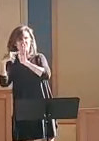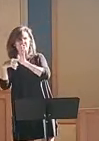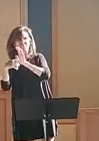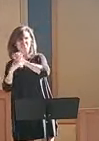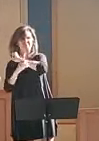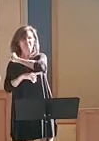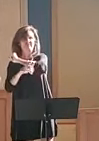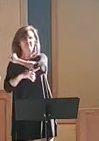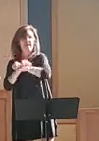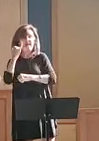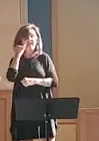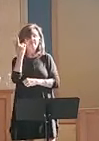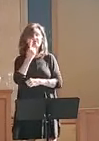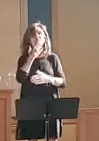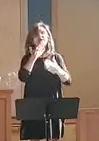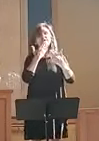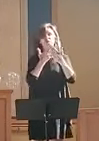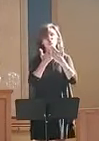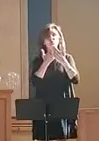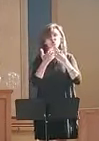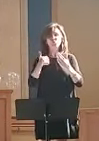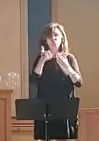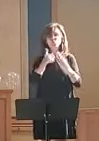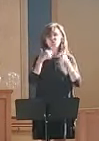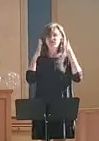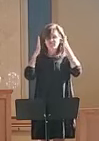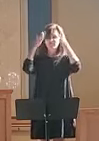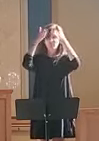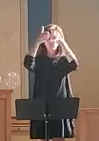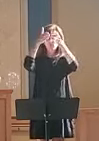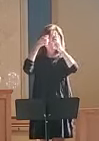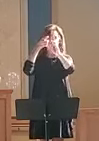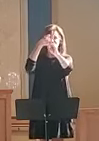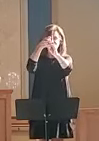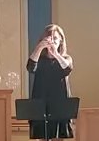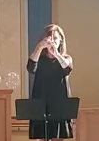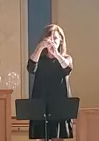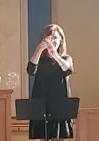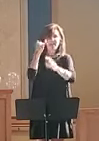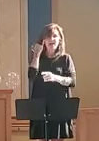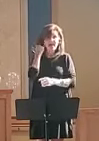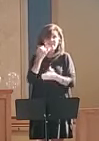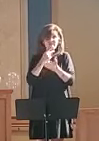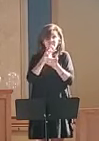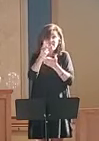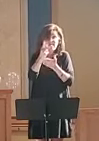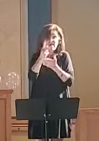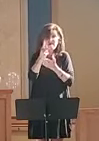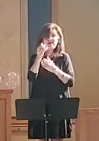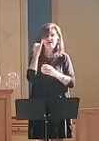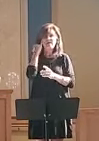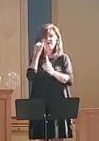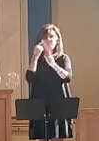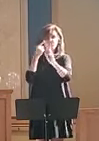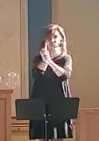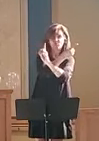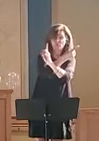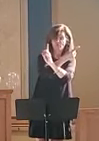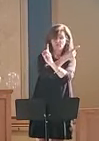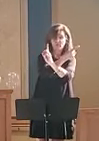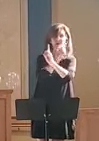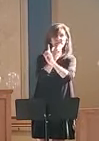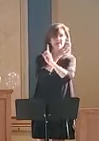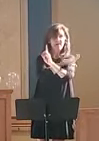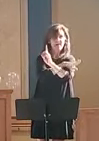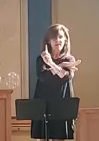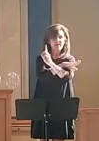good, then that's where we aim. Should we fail that respect, should we miss the good, the result